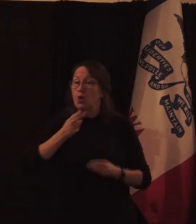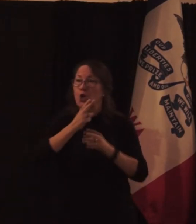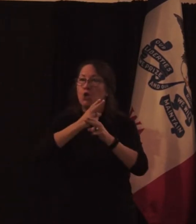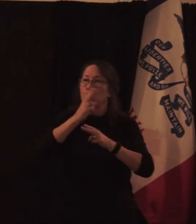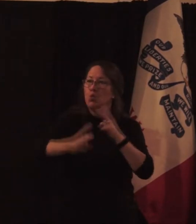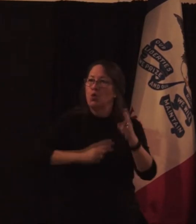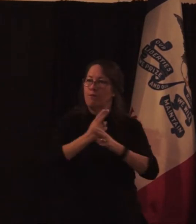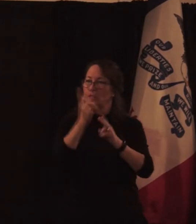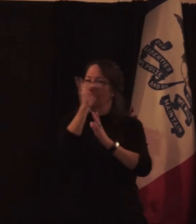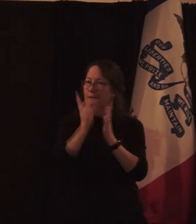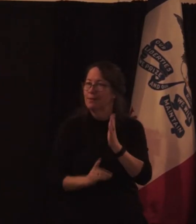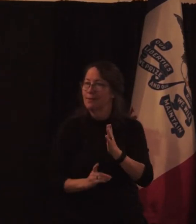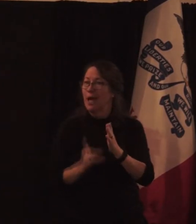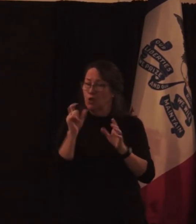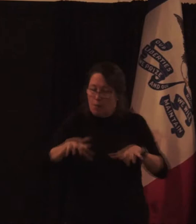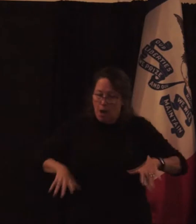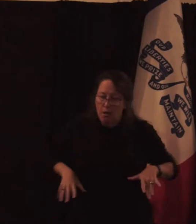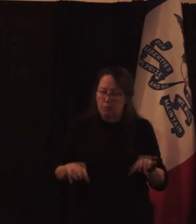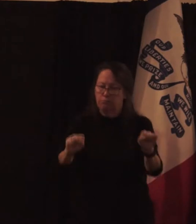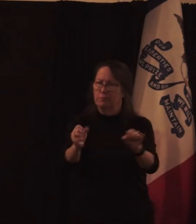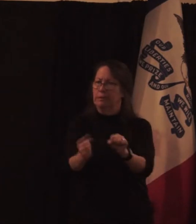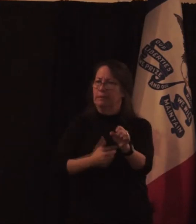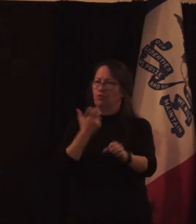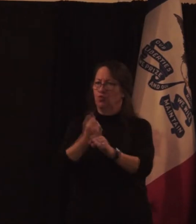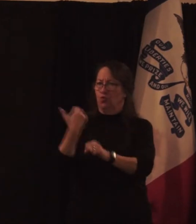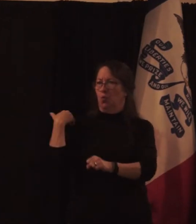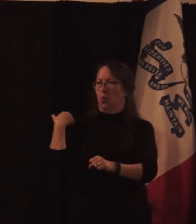universal design should have been adopted years ago.